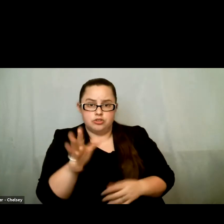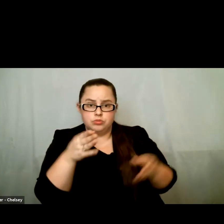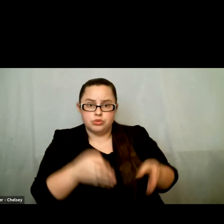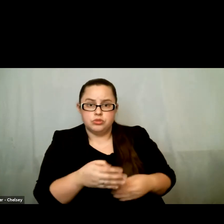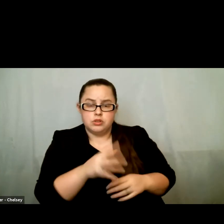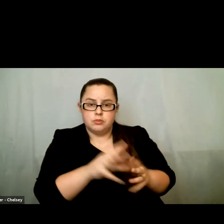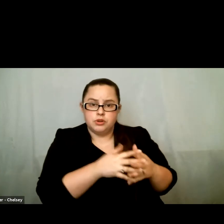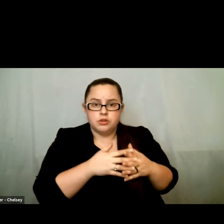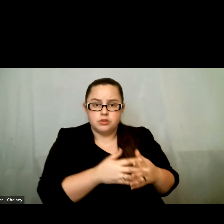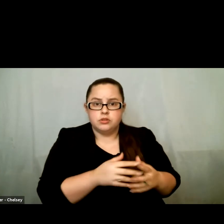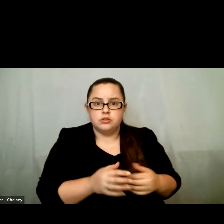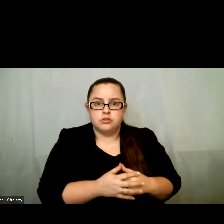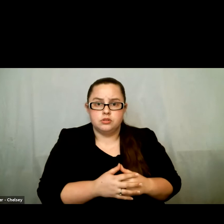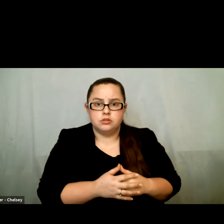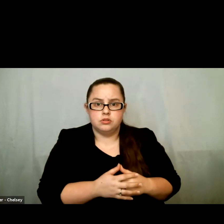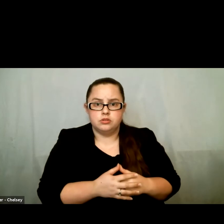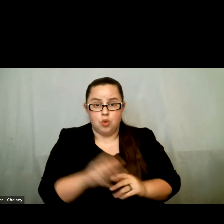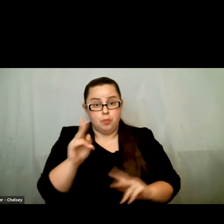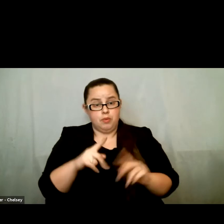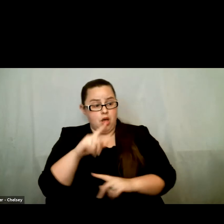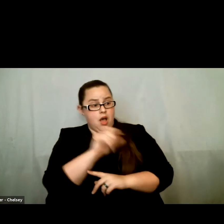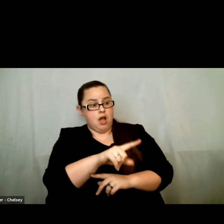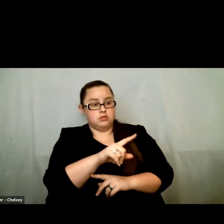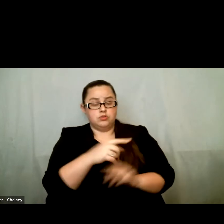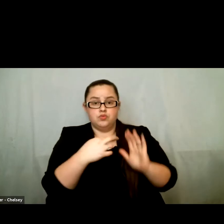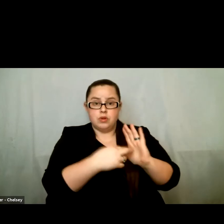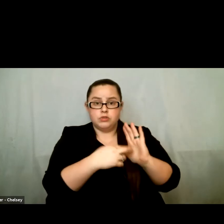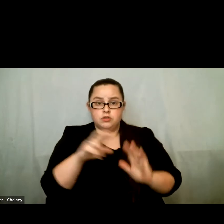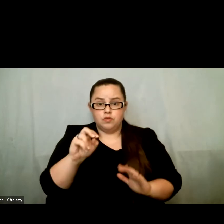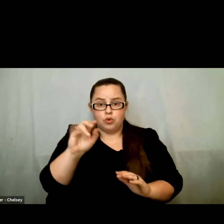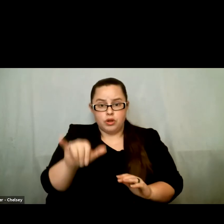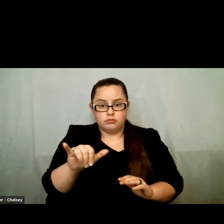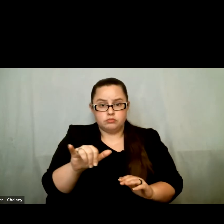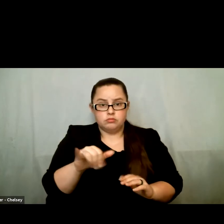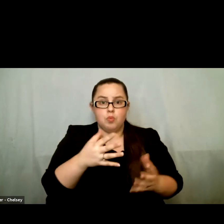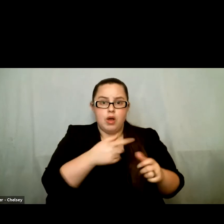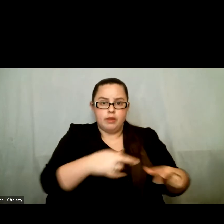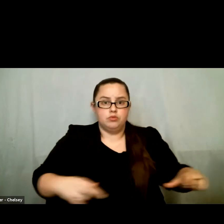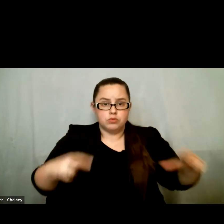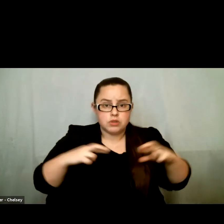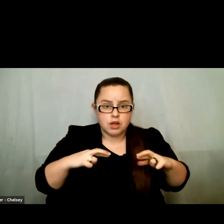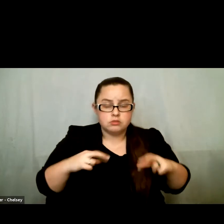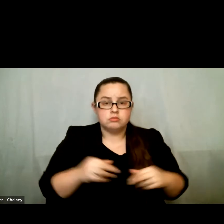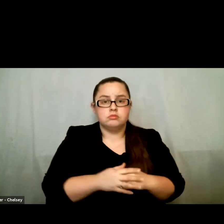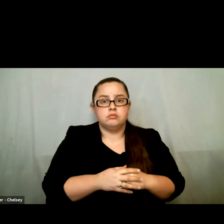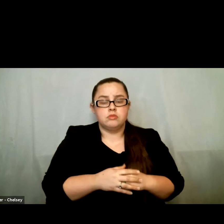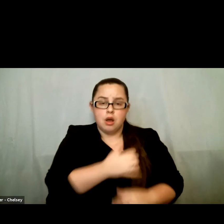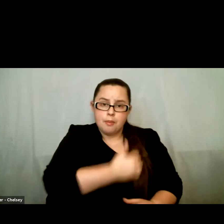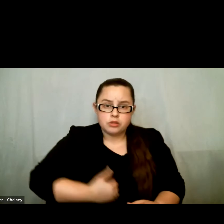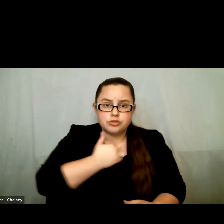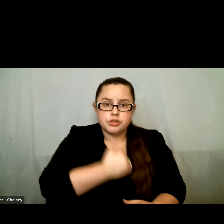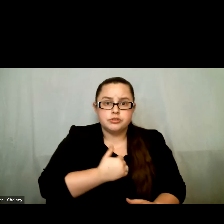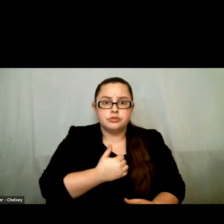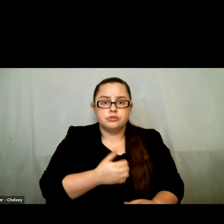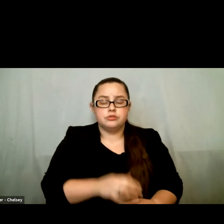People ask Representative Roy to resign, give an apology.